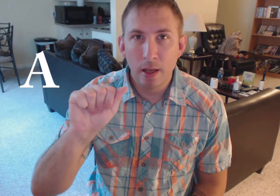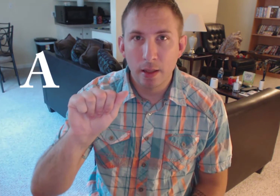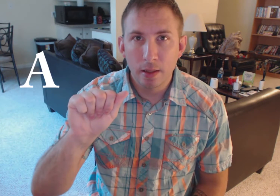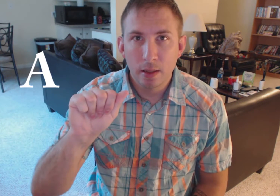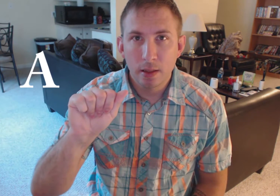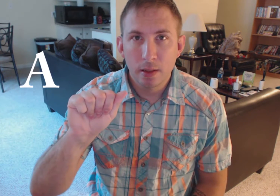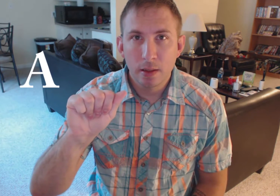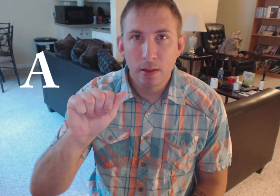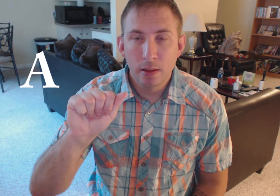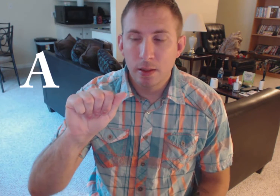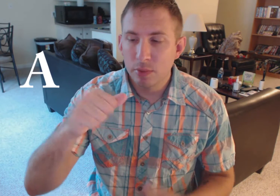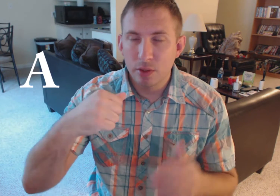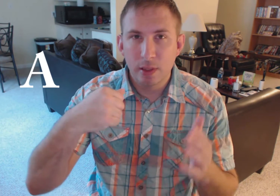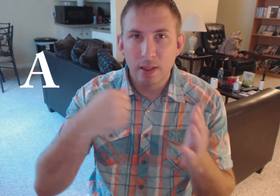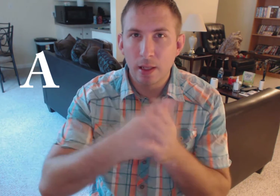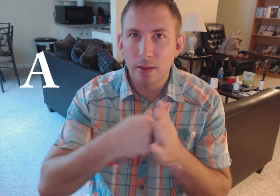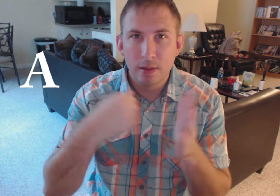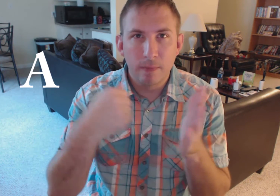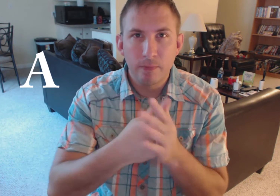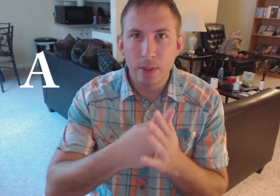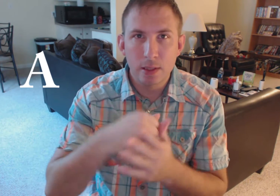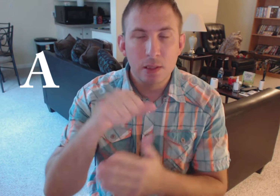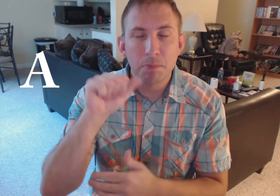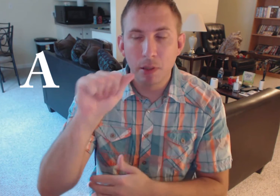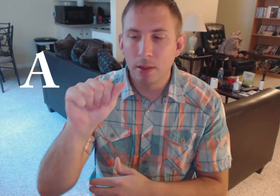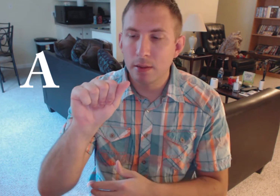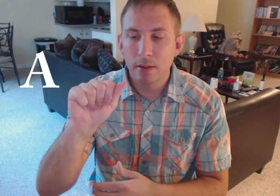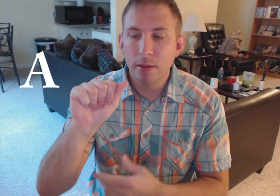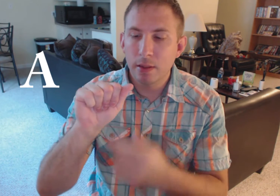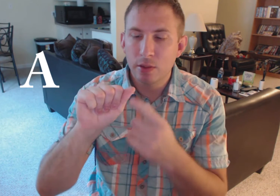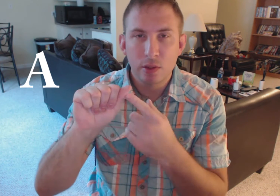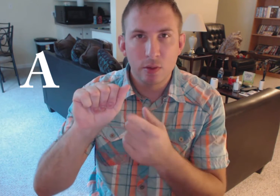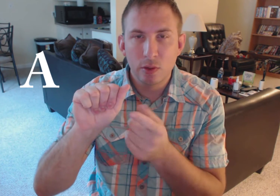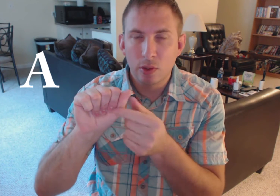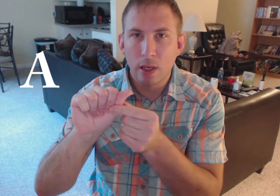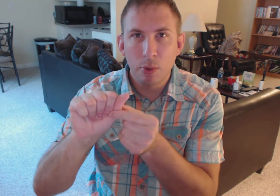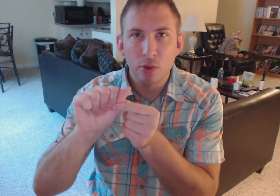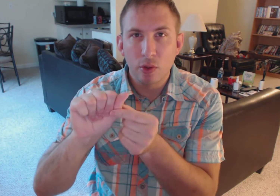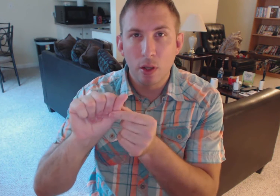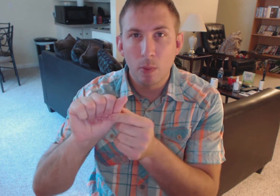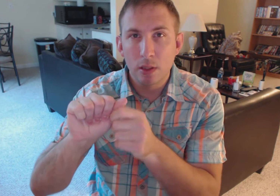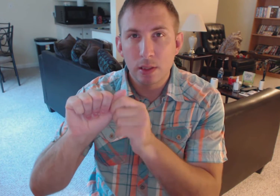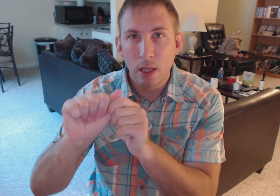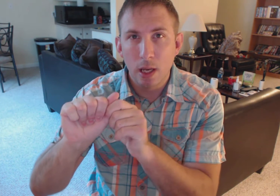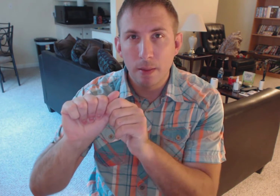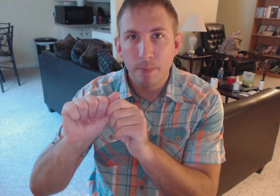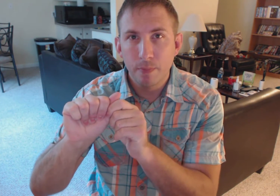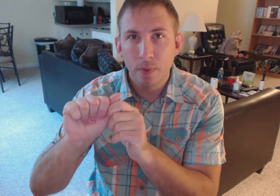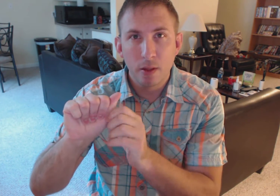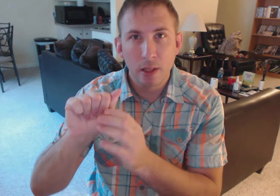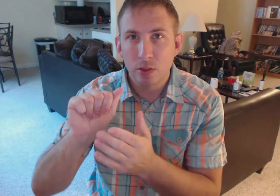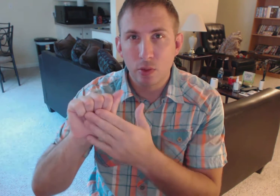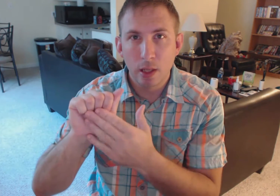A, like it's a fist, but it's you gotta put your thumb on the side. That's your letter